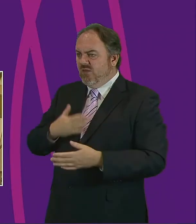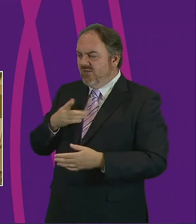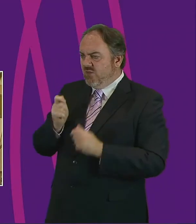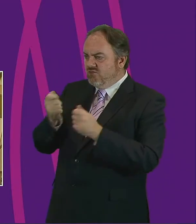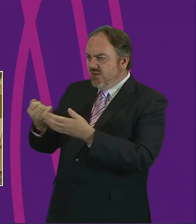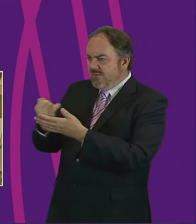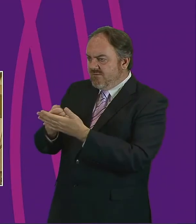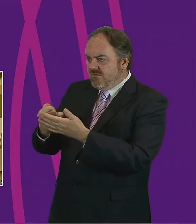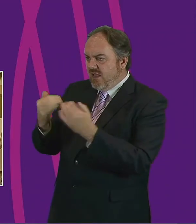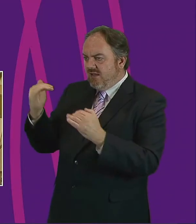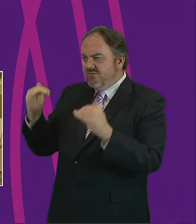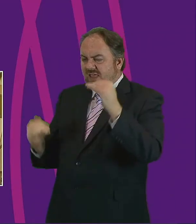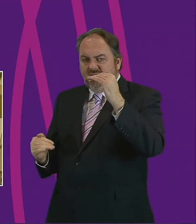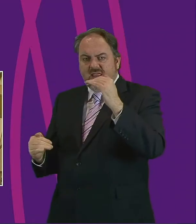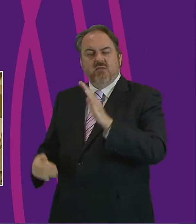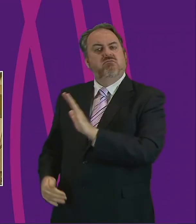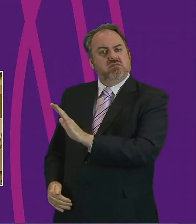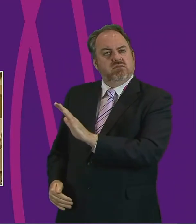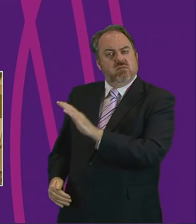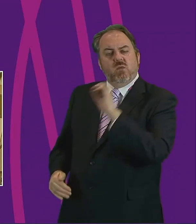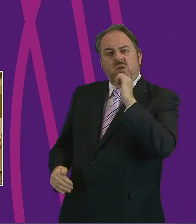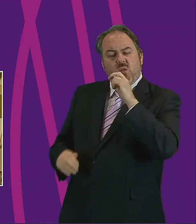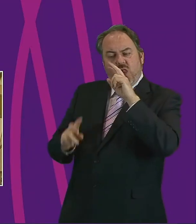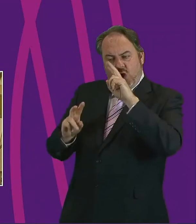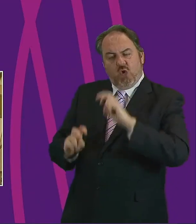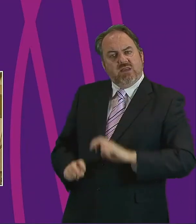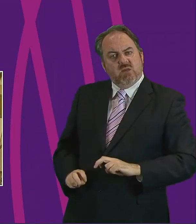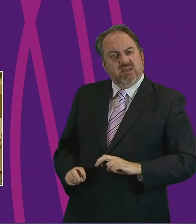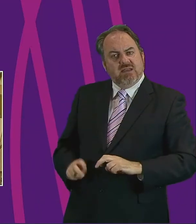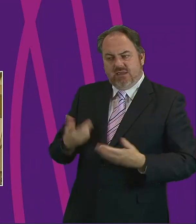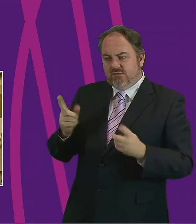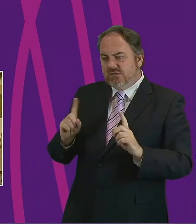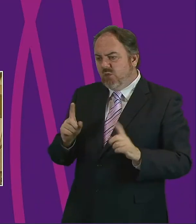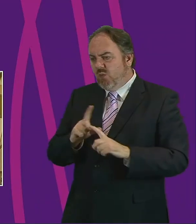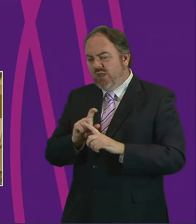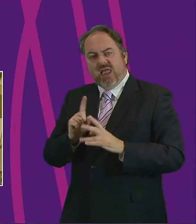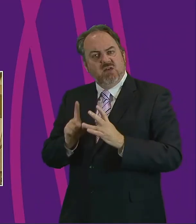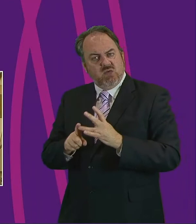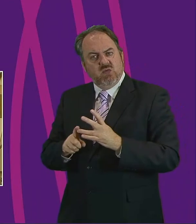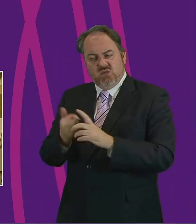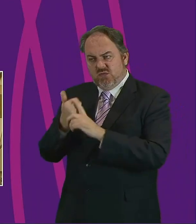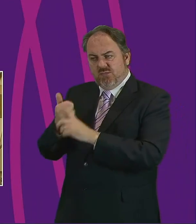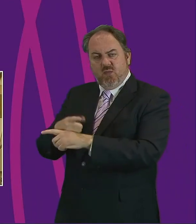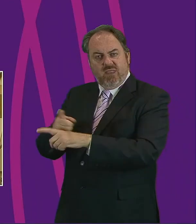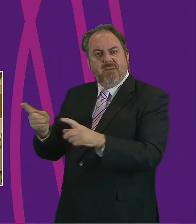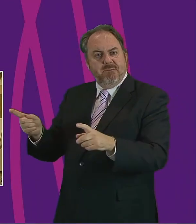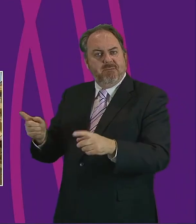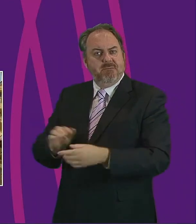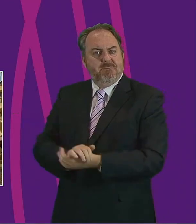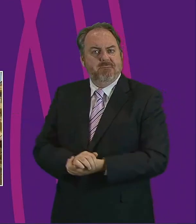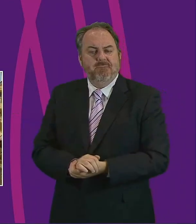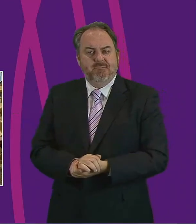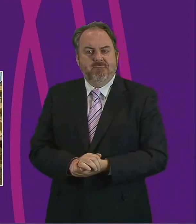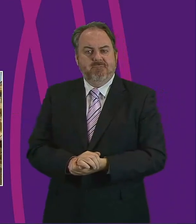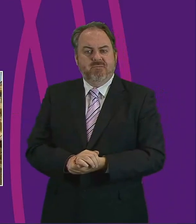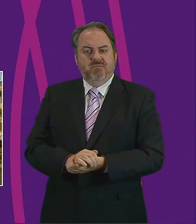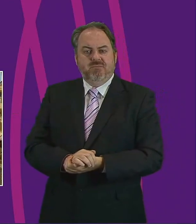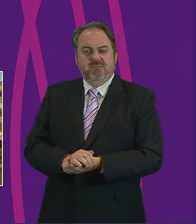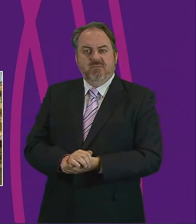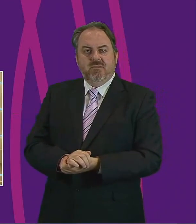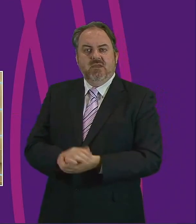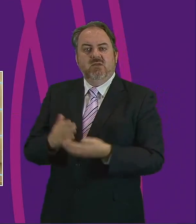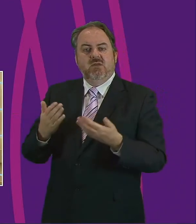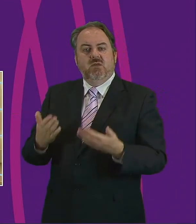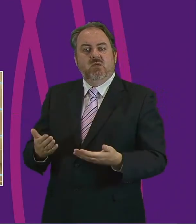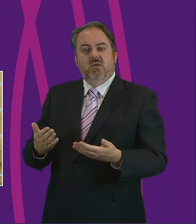that, then of course, as with all of these things, we will be happy to look at it and see if there are better arrangements that can be put in place in future. Thank you very much.